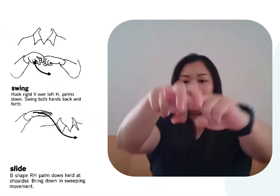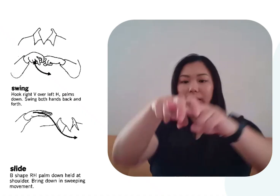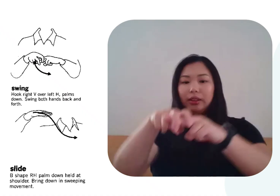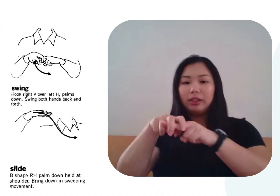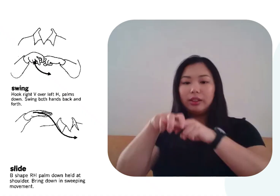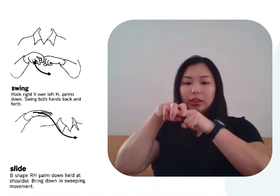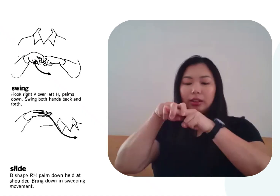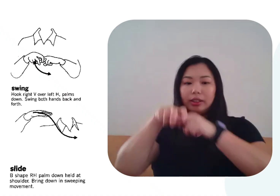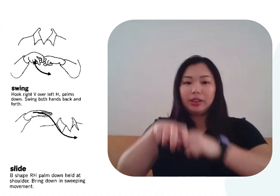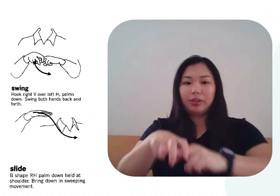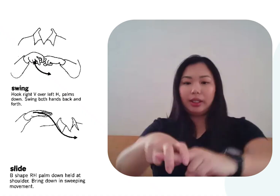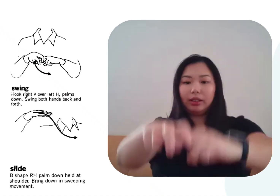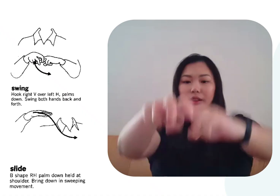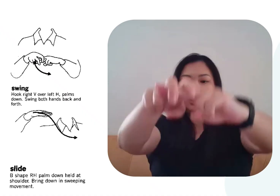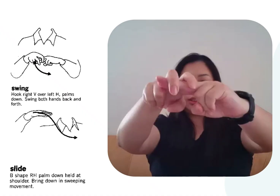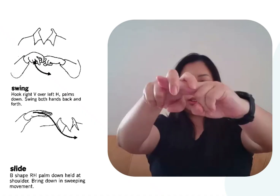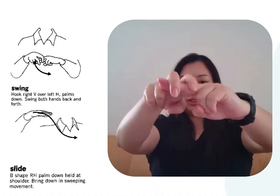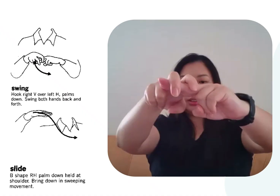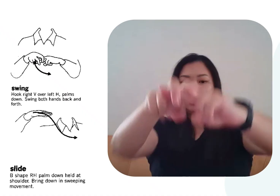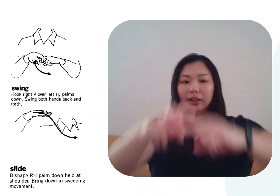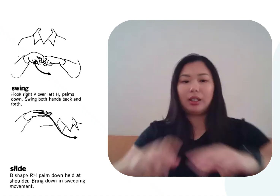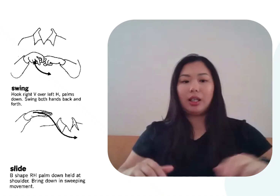outwards. Swing.